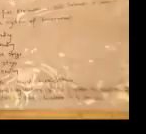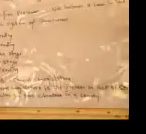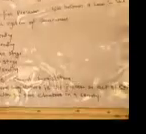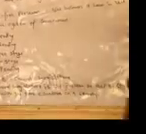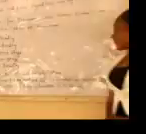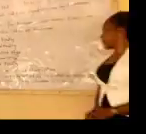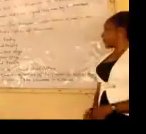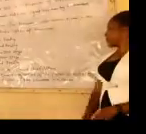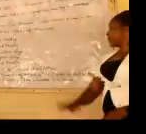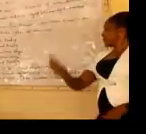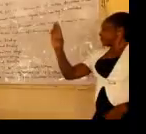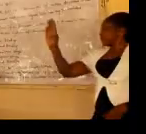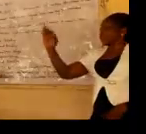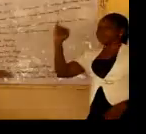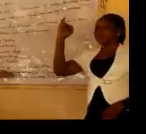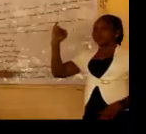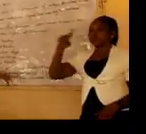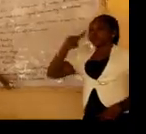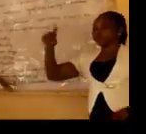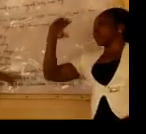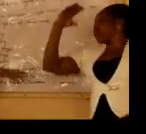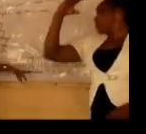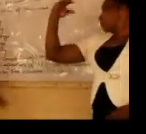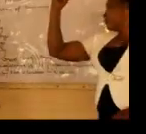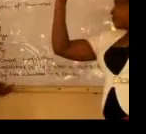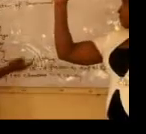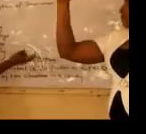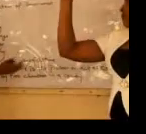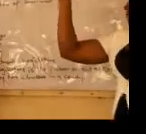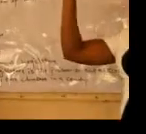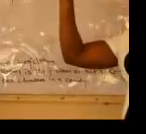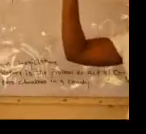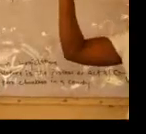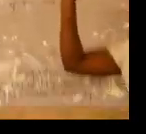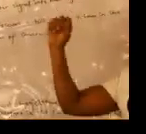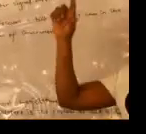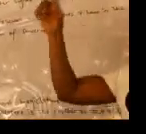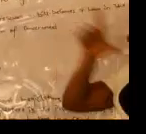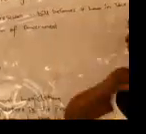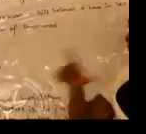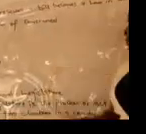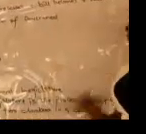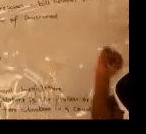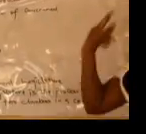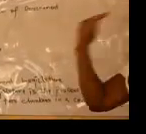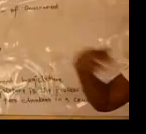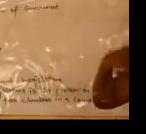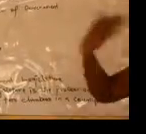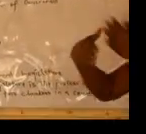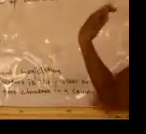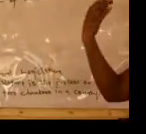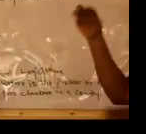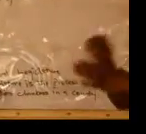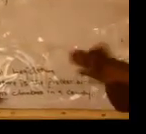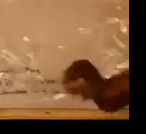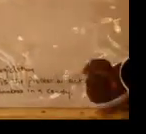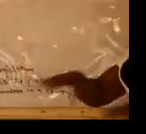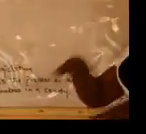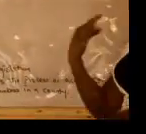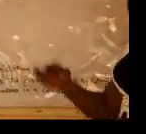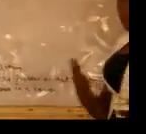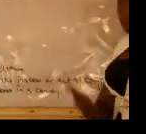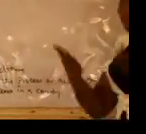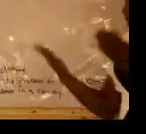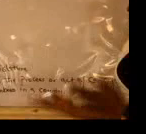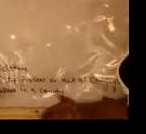Okay? Bicameral legislature is the process of act of carrying out legislative functions by